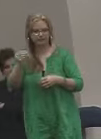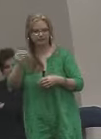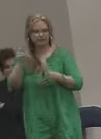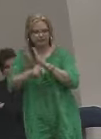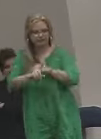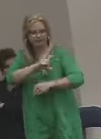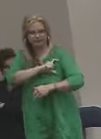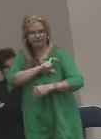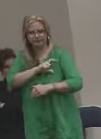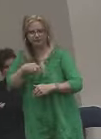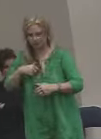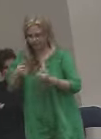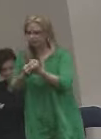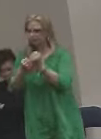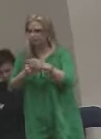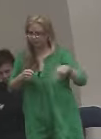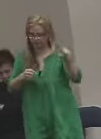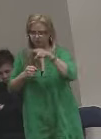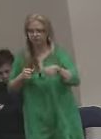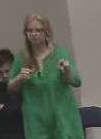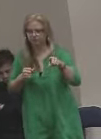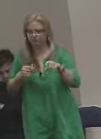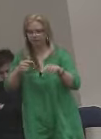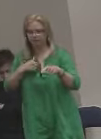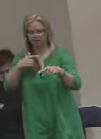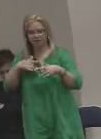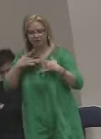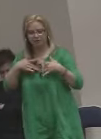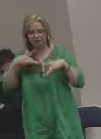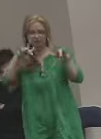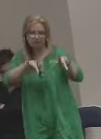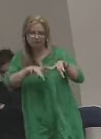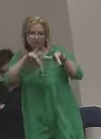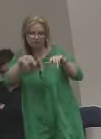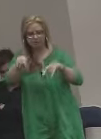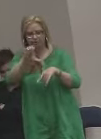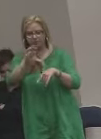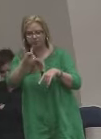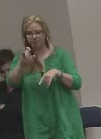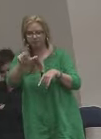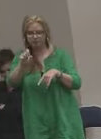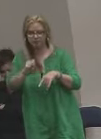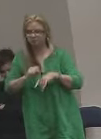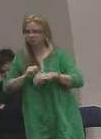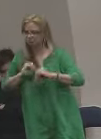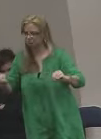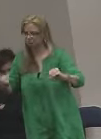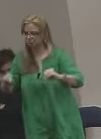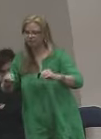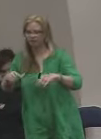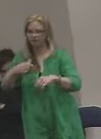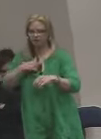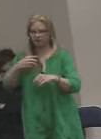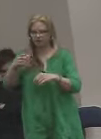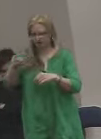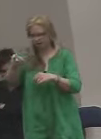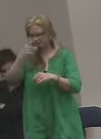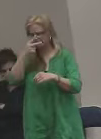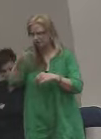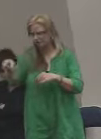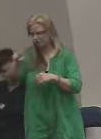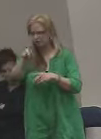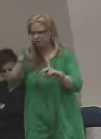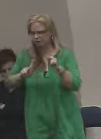whatsoever for such criminals and openly criticized those who opposed capital punishment as, quote, being weak